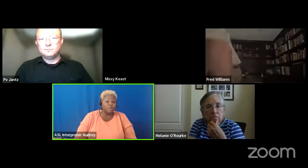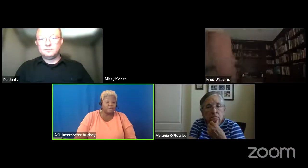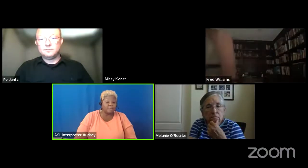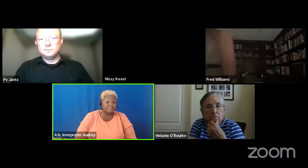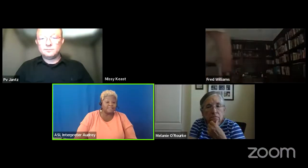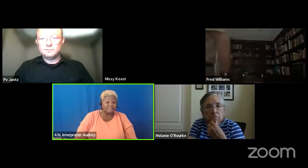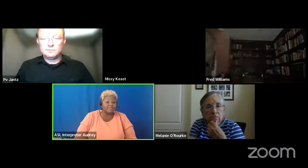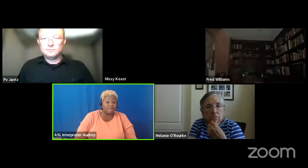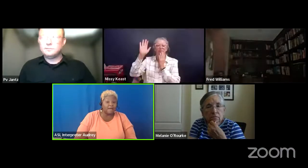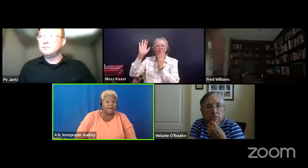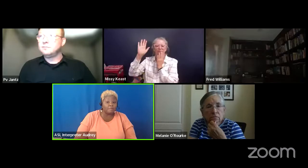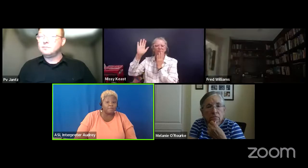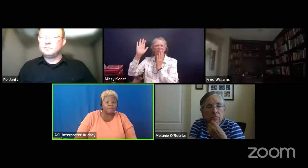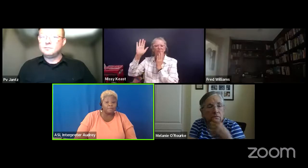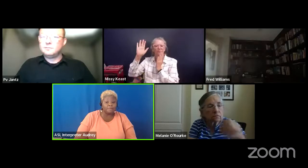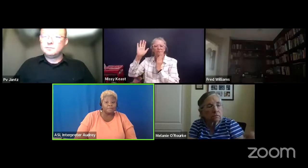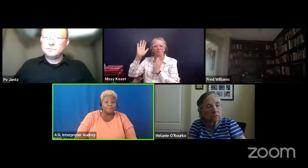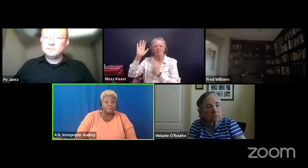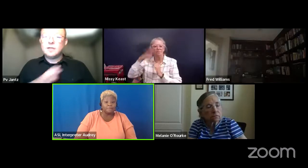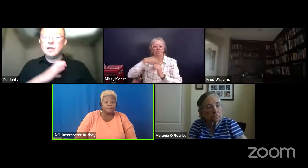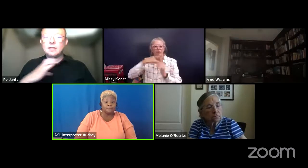move forward and make the decision now.